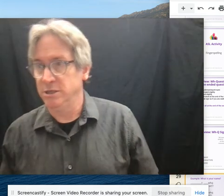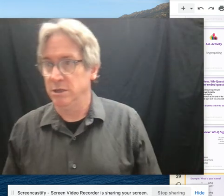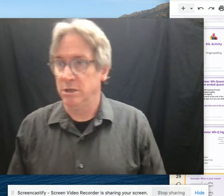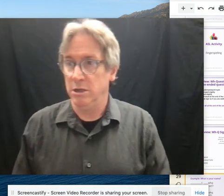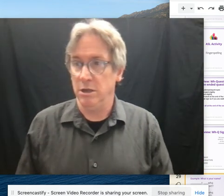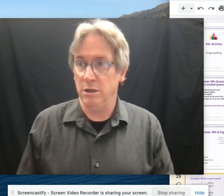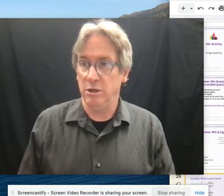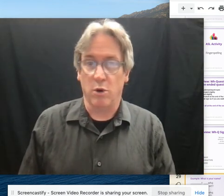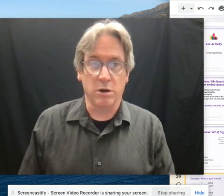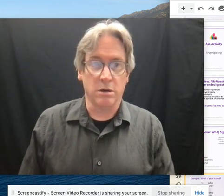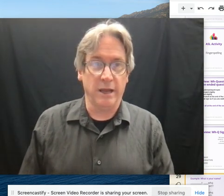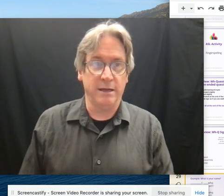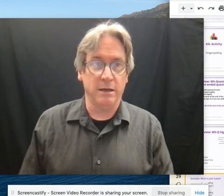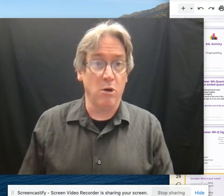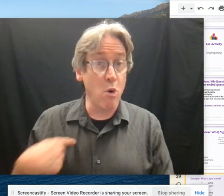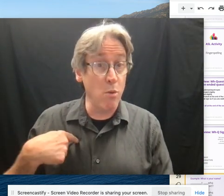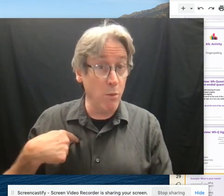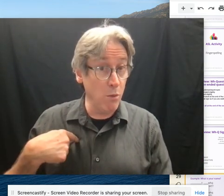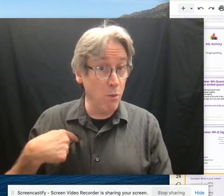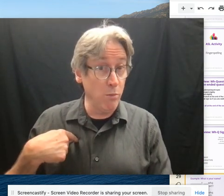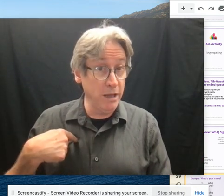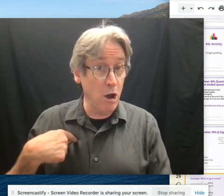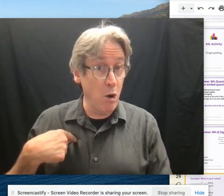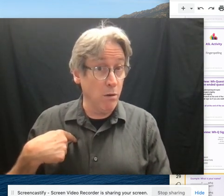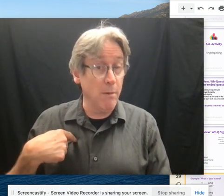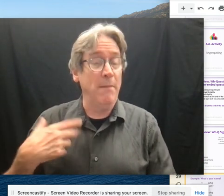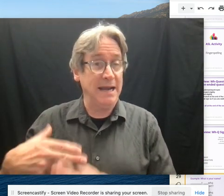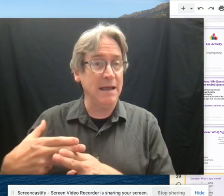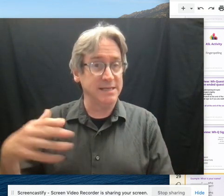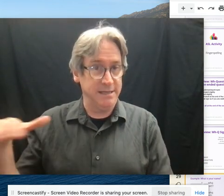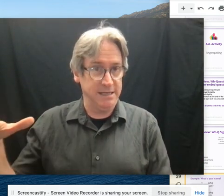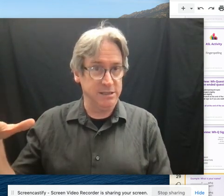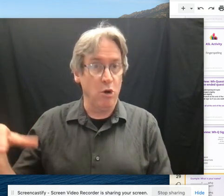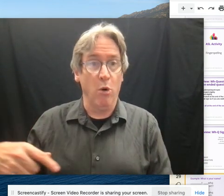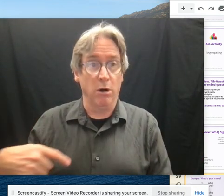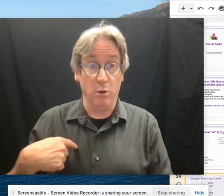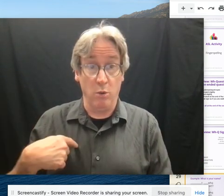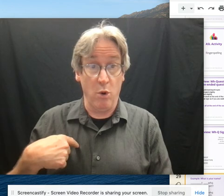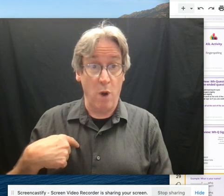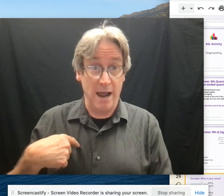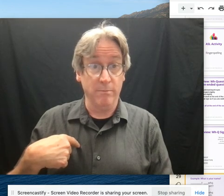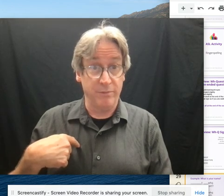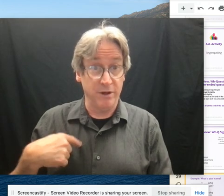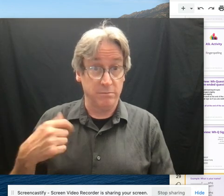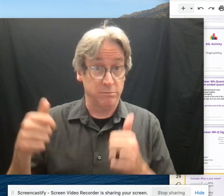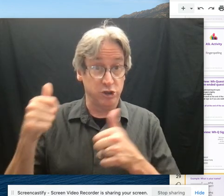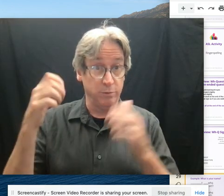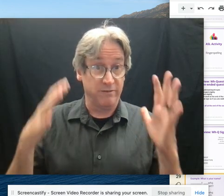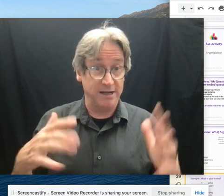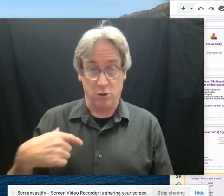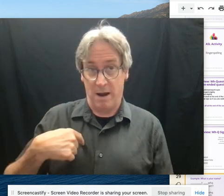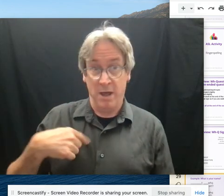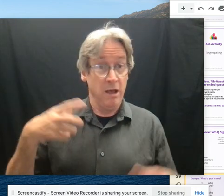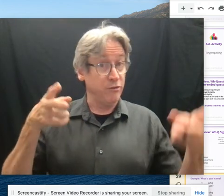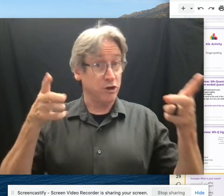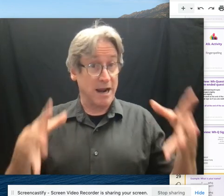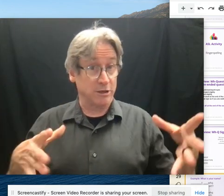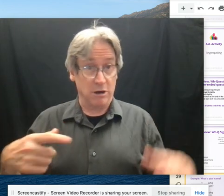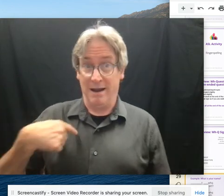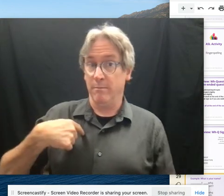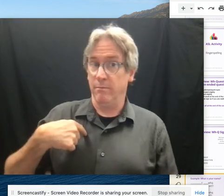and you're like, me, oh, my name is this, or oh, I'm the supervisor, I'm